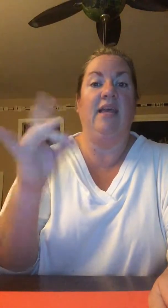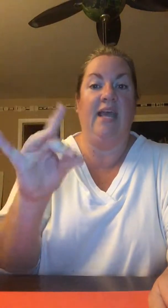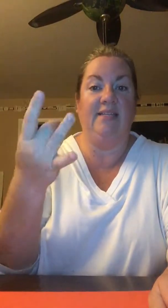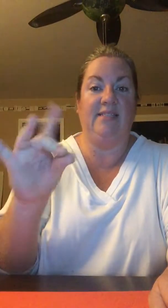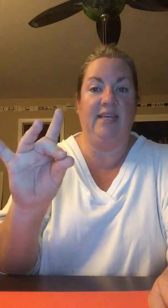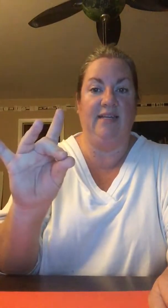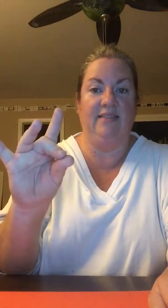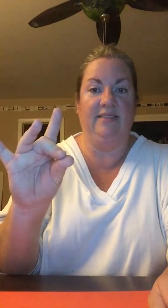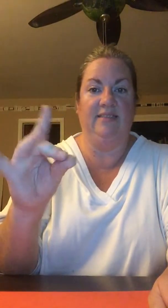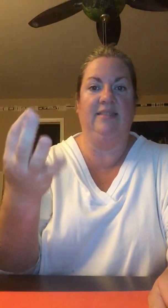18.